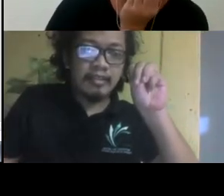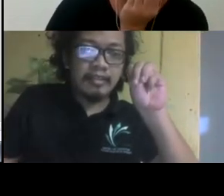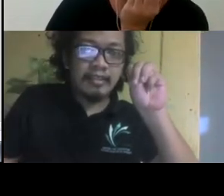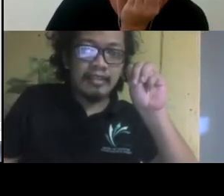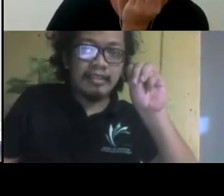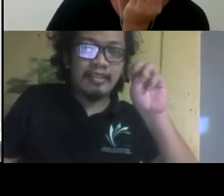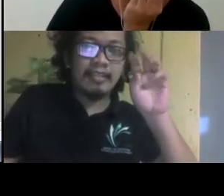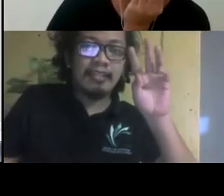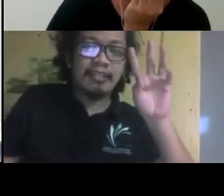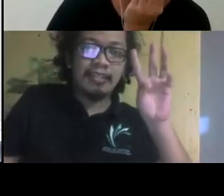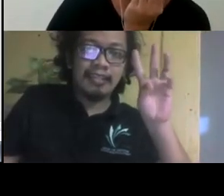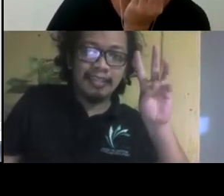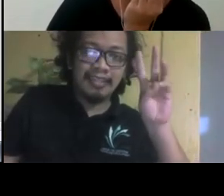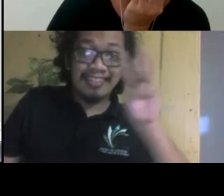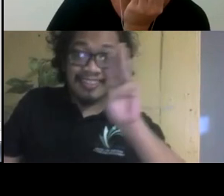closed.